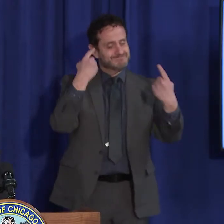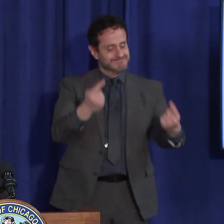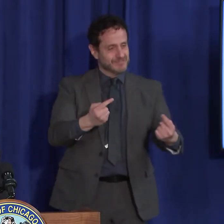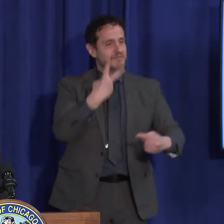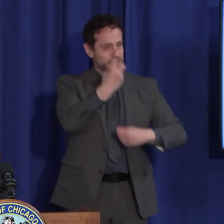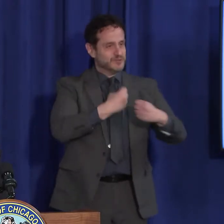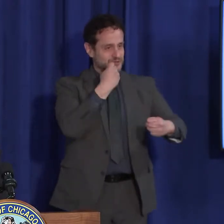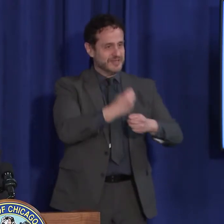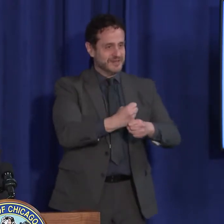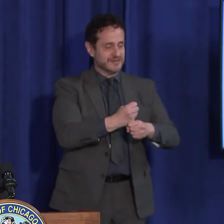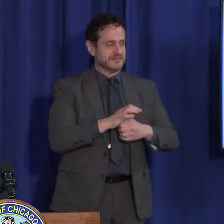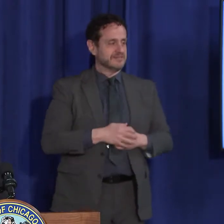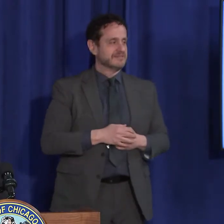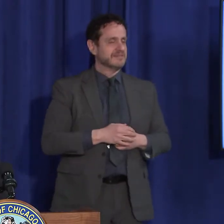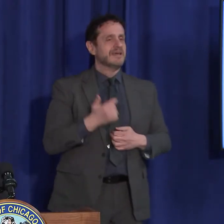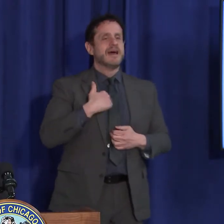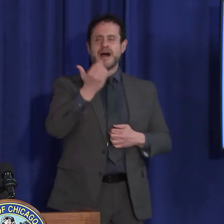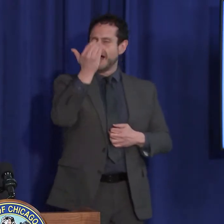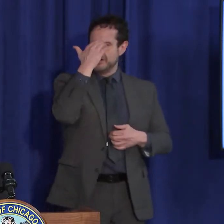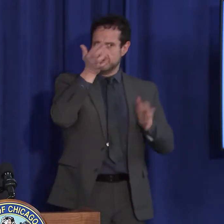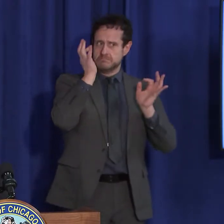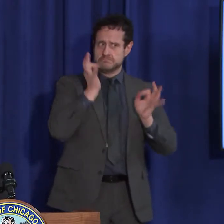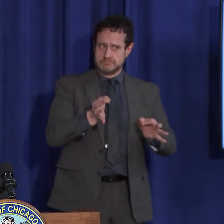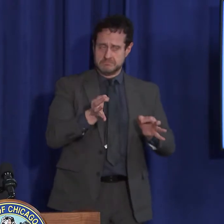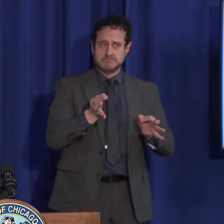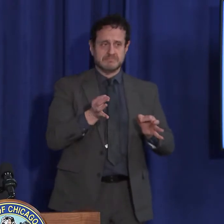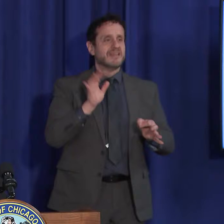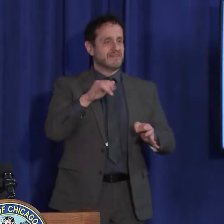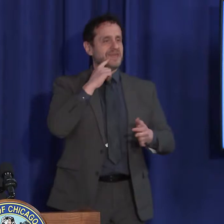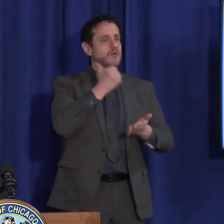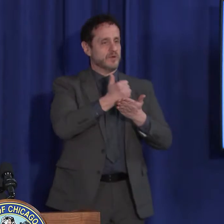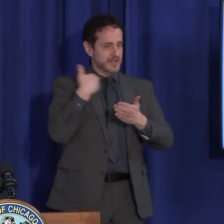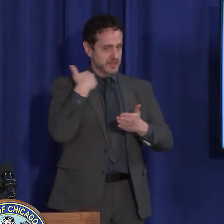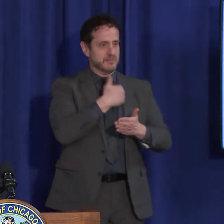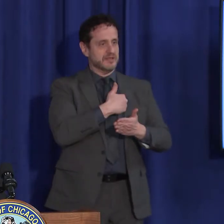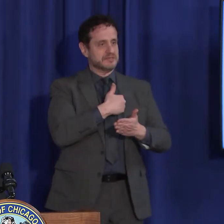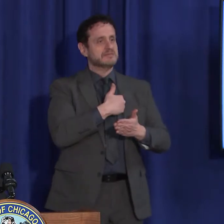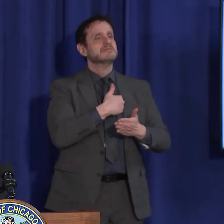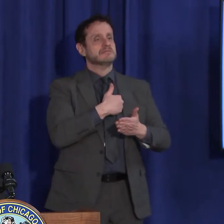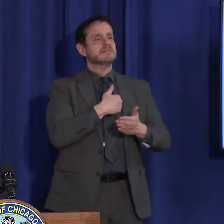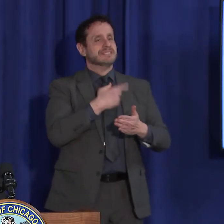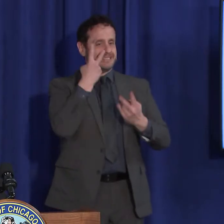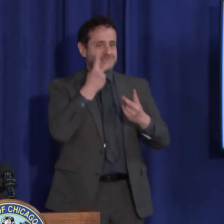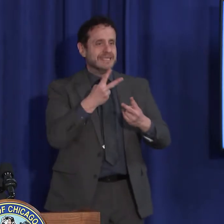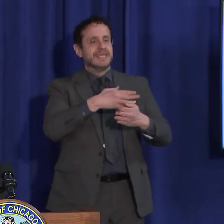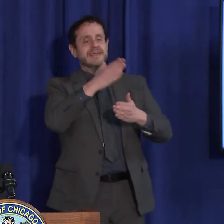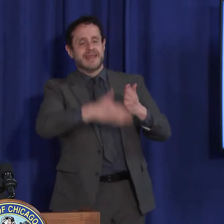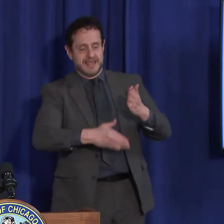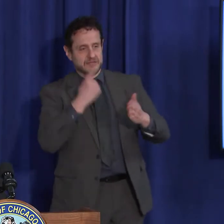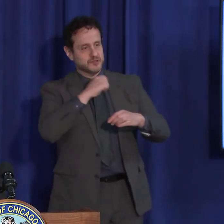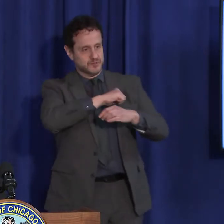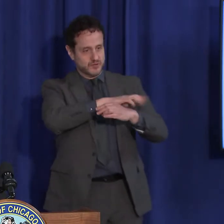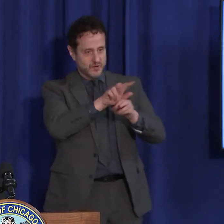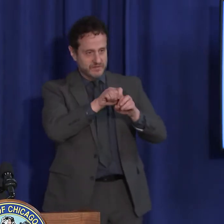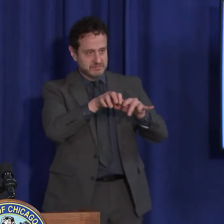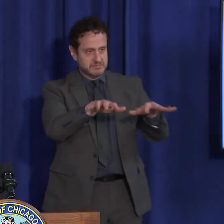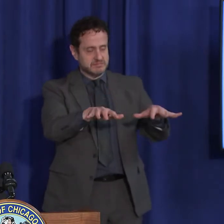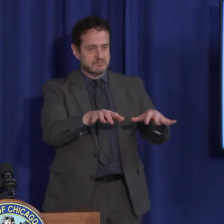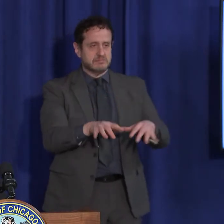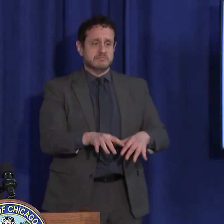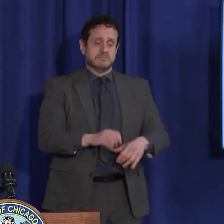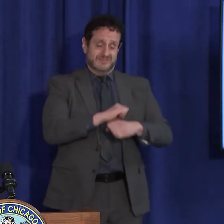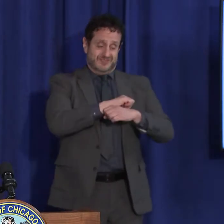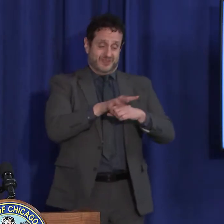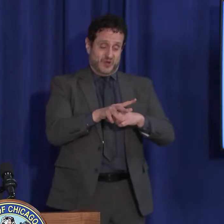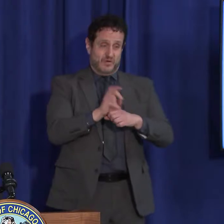years. And I have no doubt that it'll be what gets us out of this as well. And while so many things about this